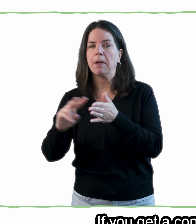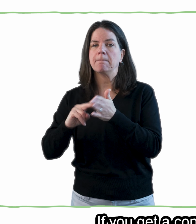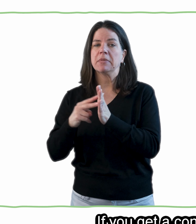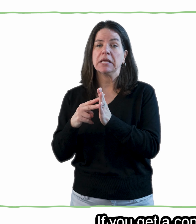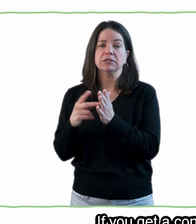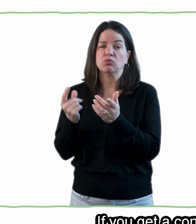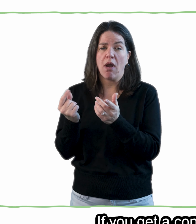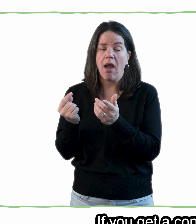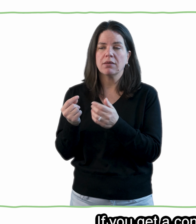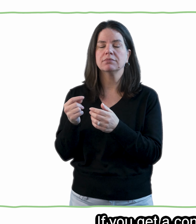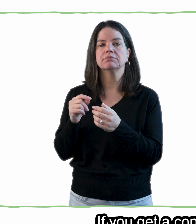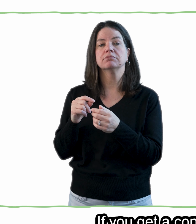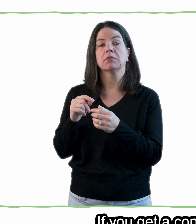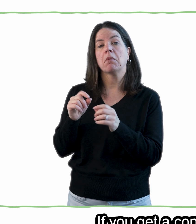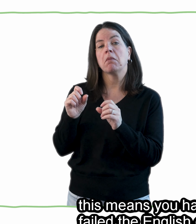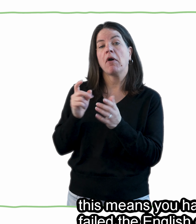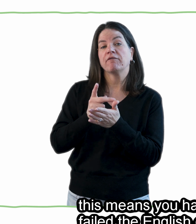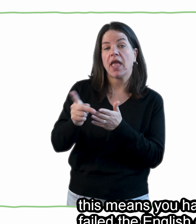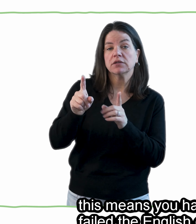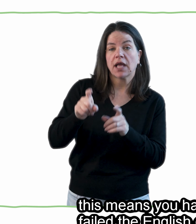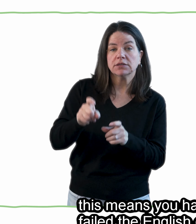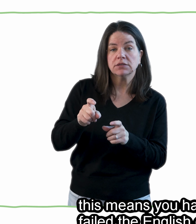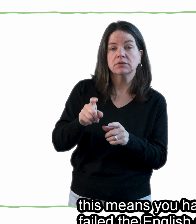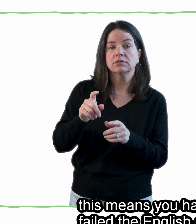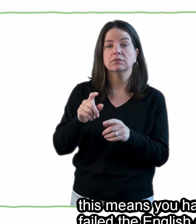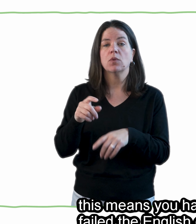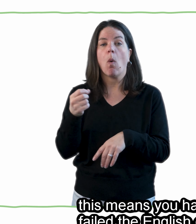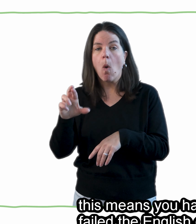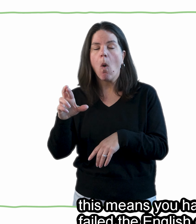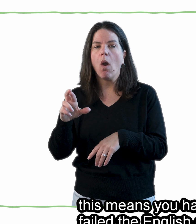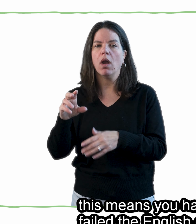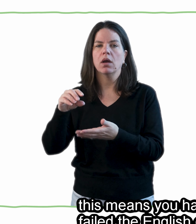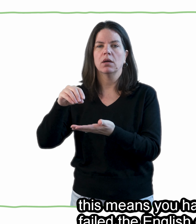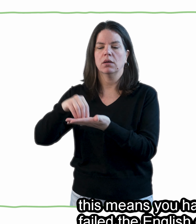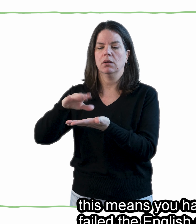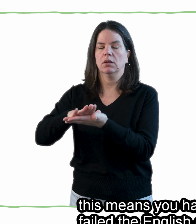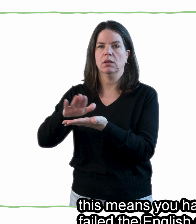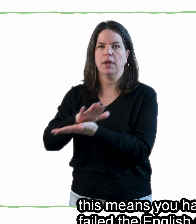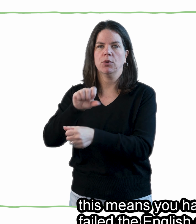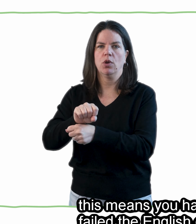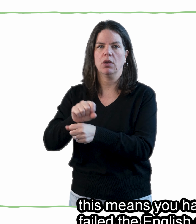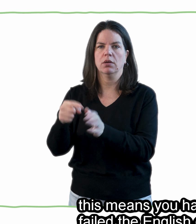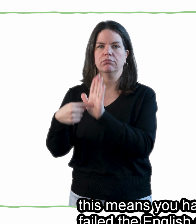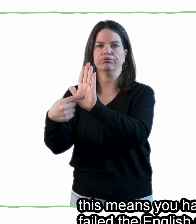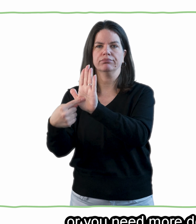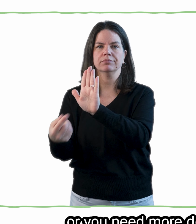get a continuation, this means you have either failed the English or civics test, or you